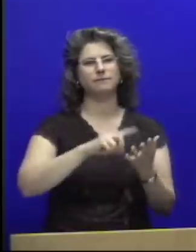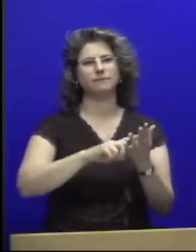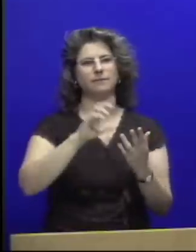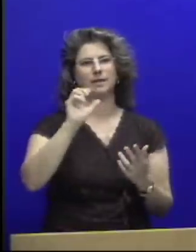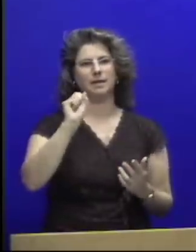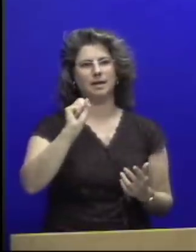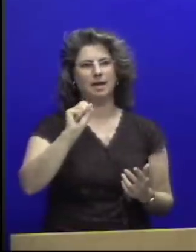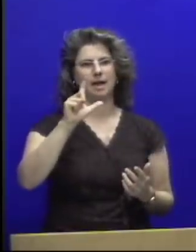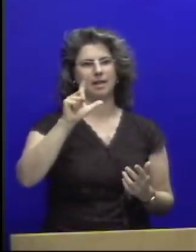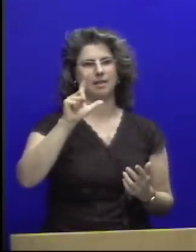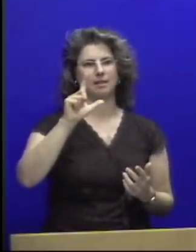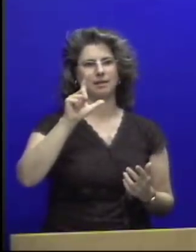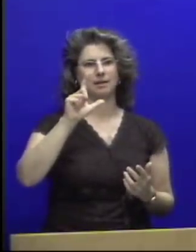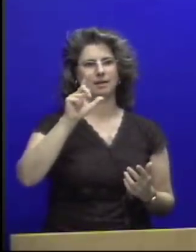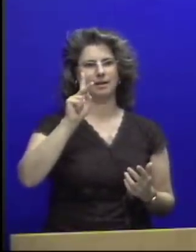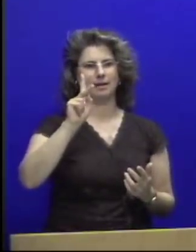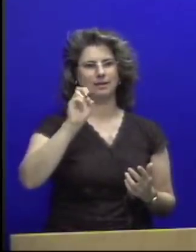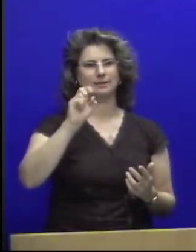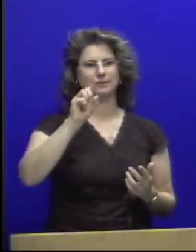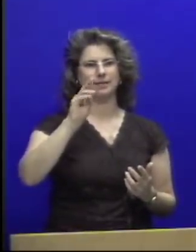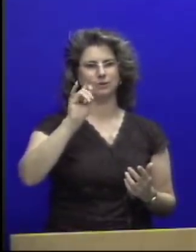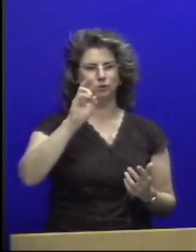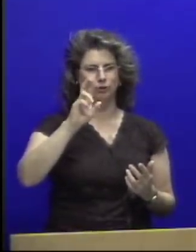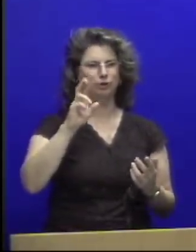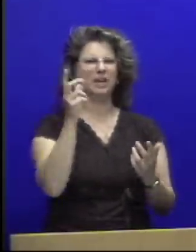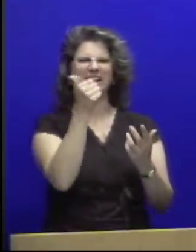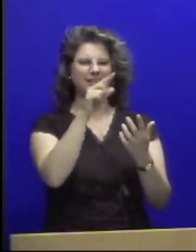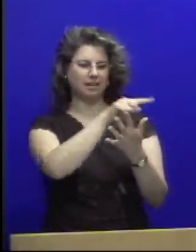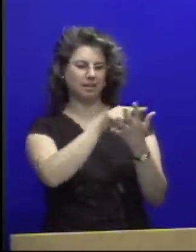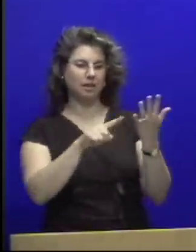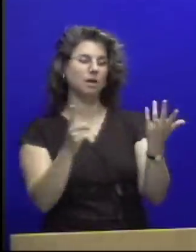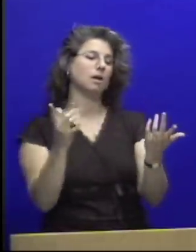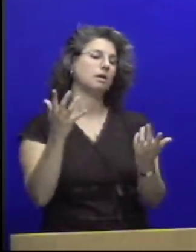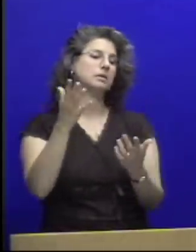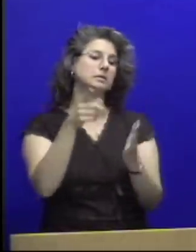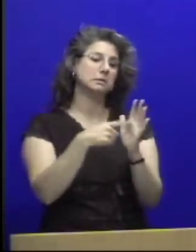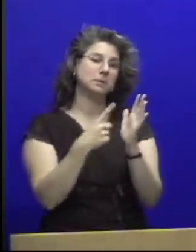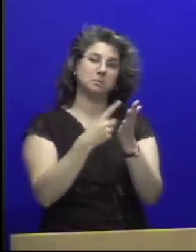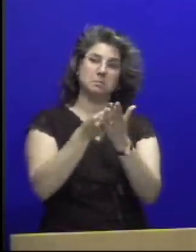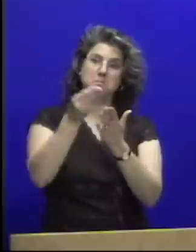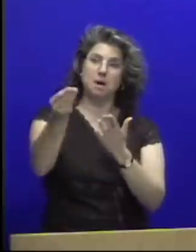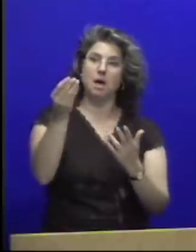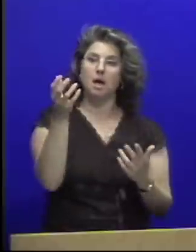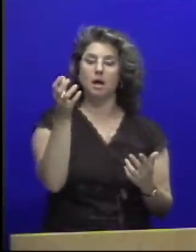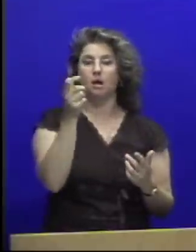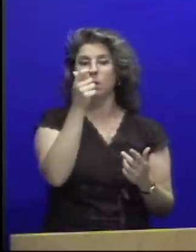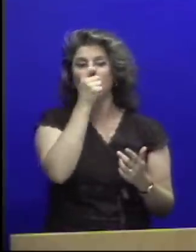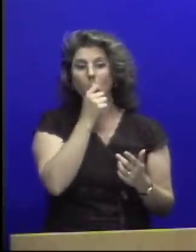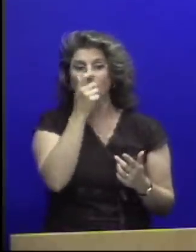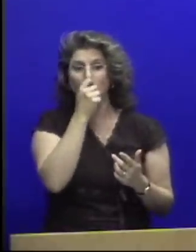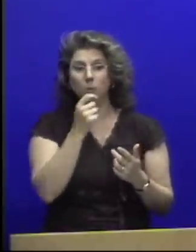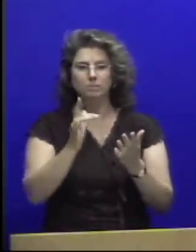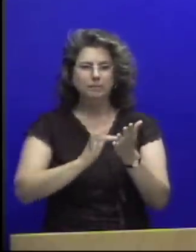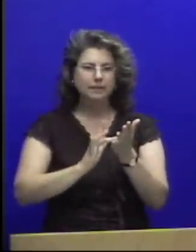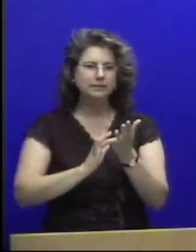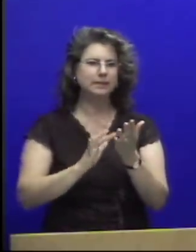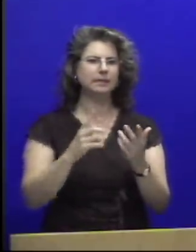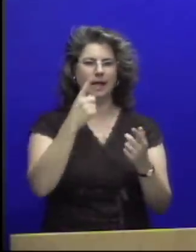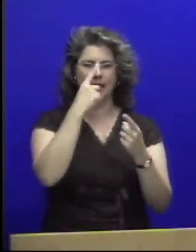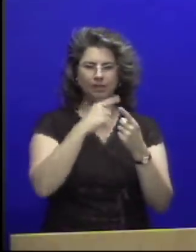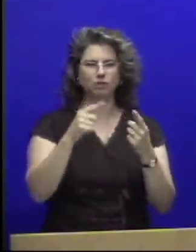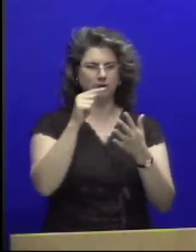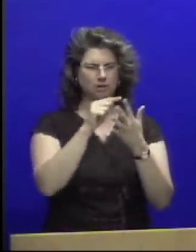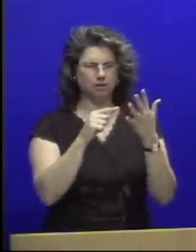Alka-Seltzer, a lot of the over-the-counter cold medications, allergy medications. So